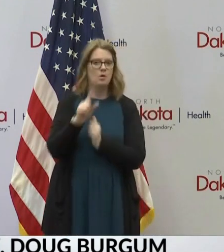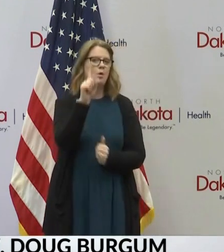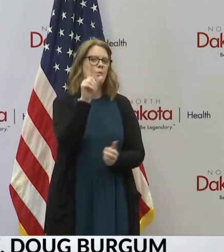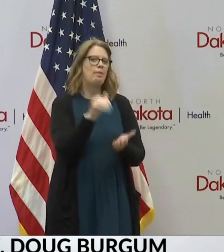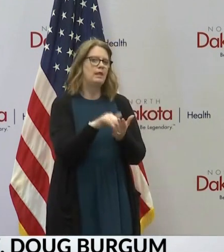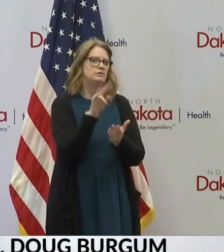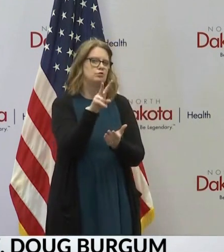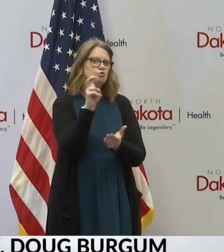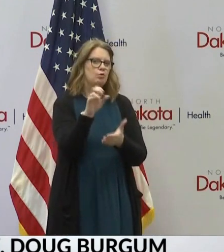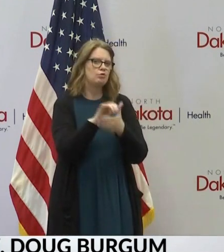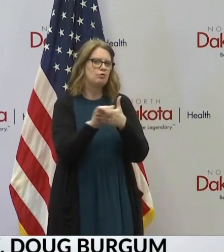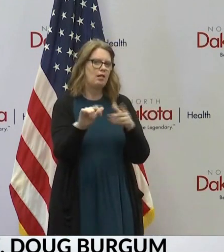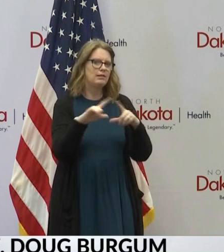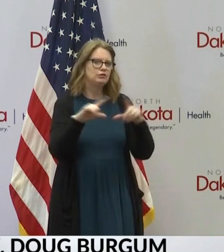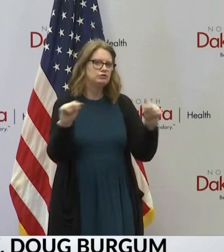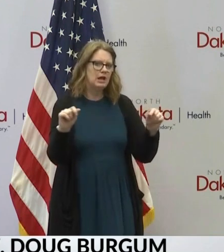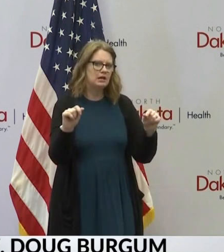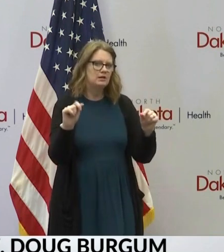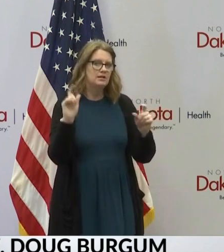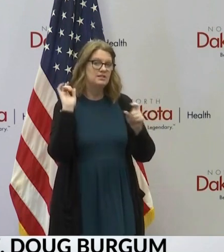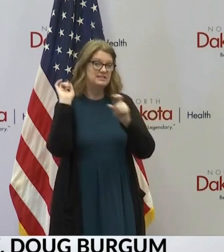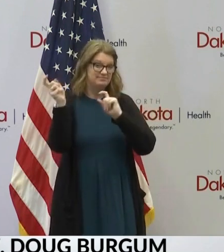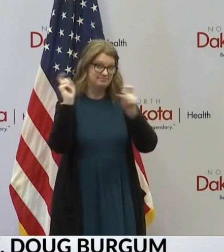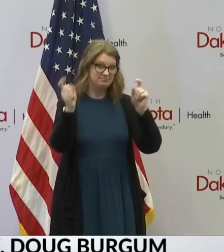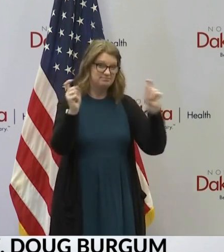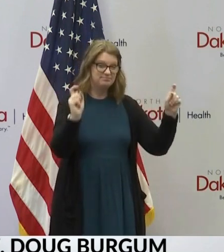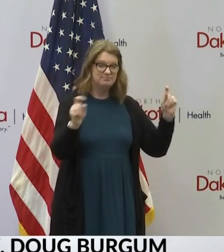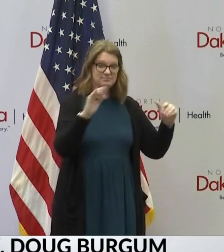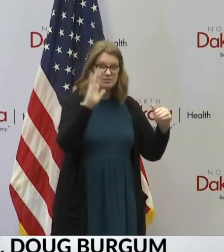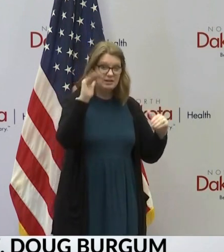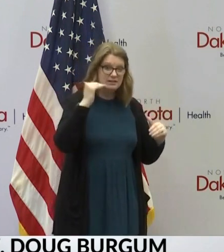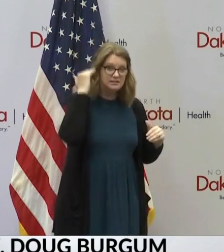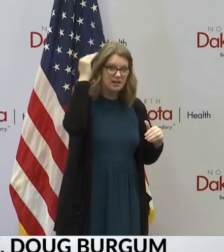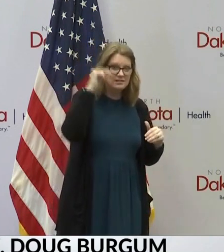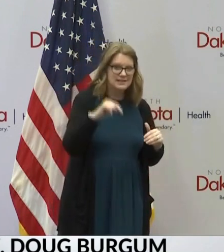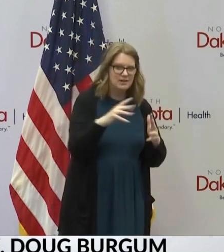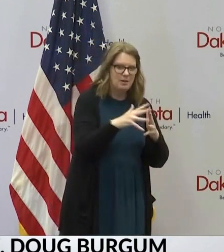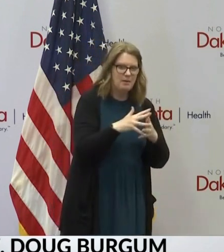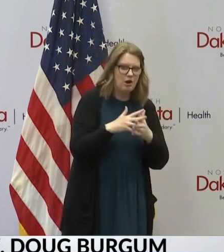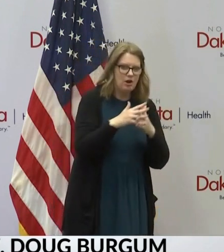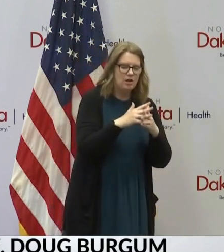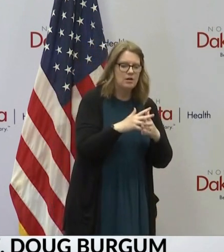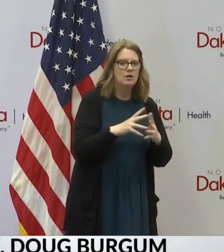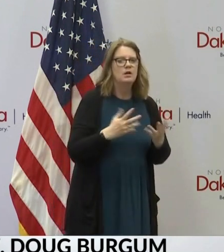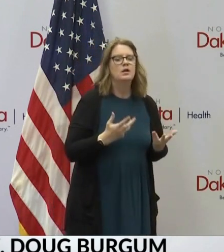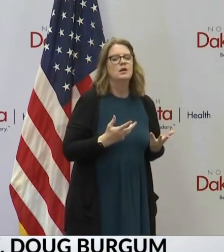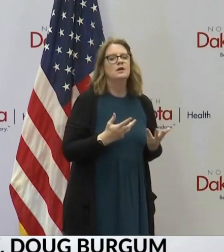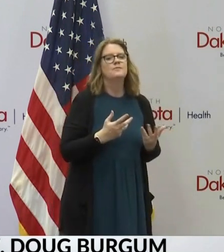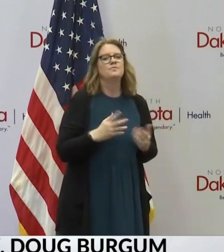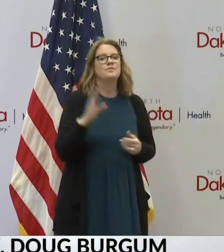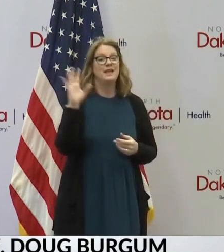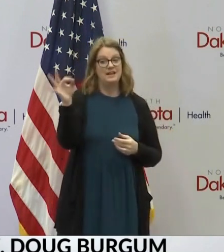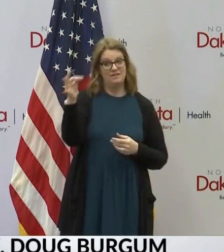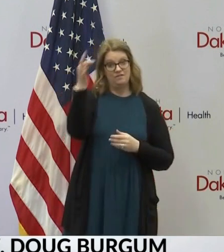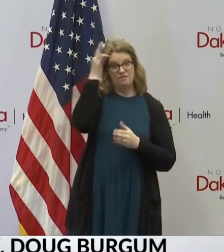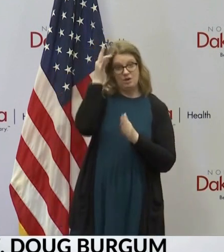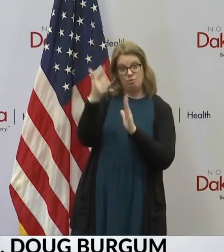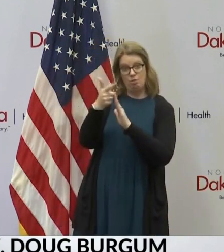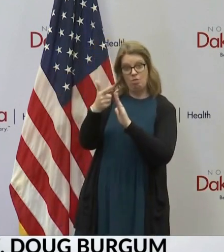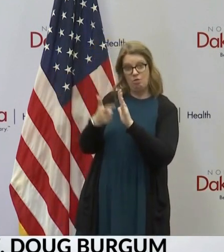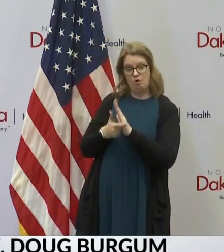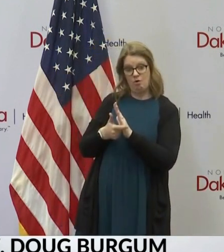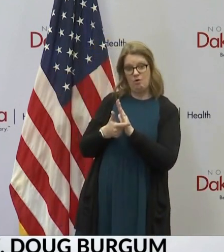every individual, every adult in America. Because of the federal legislation, and